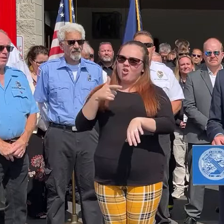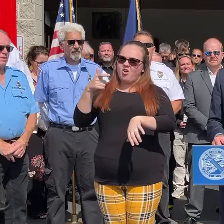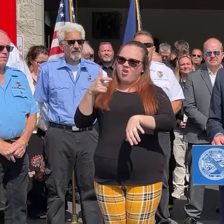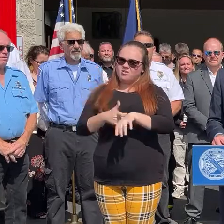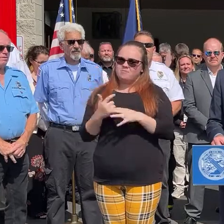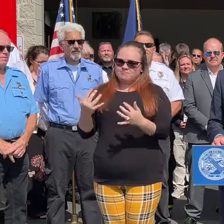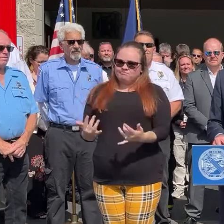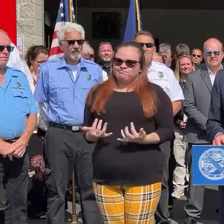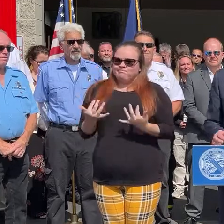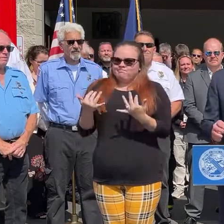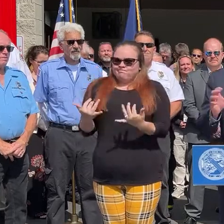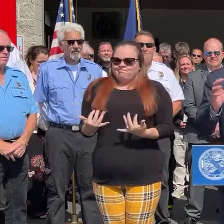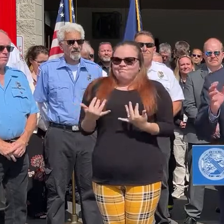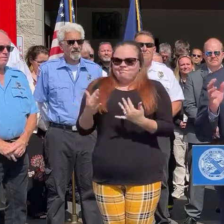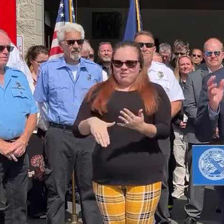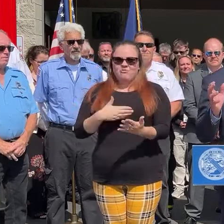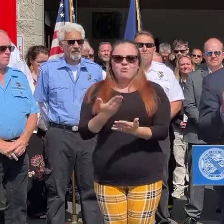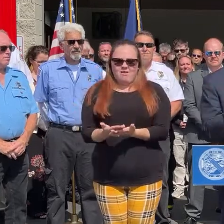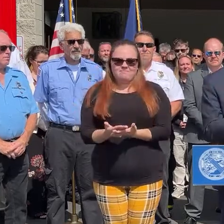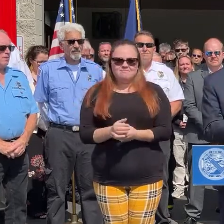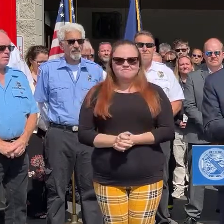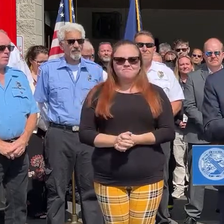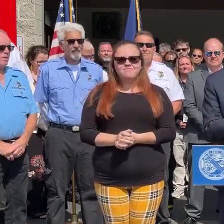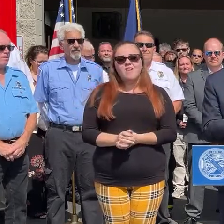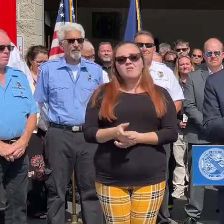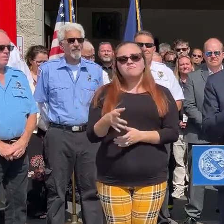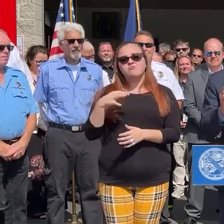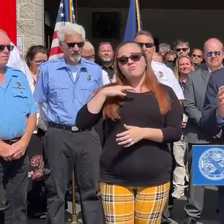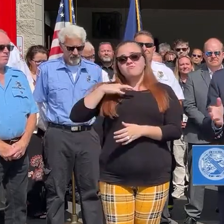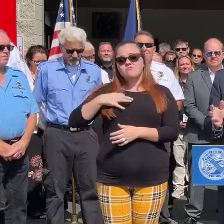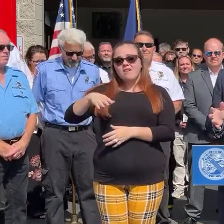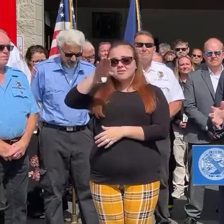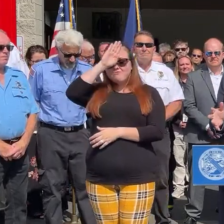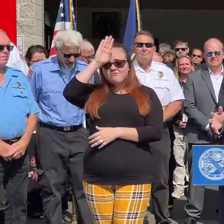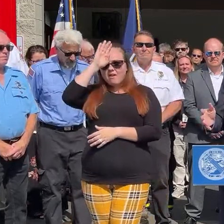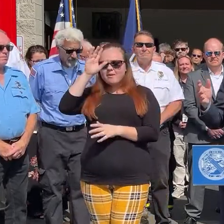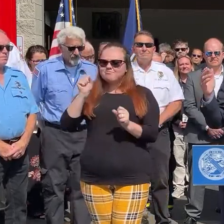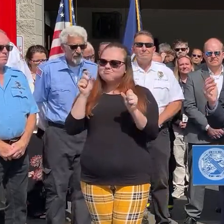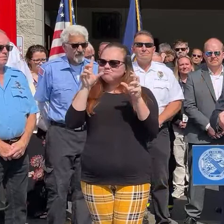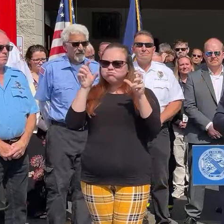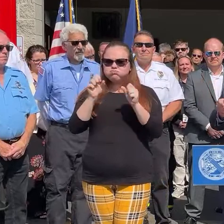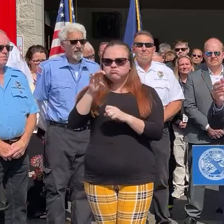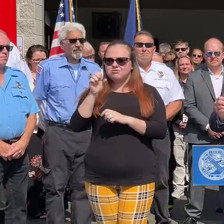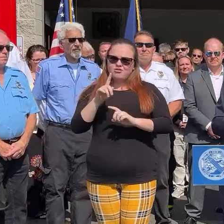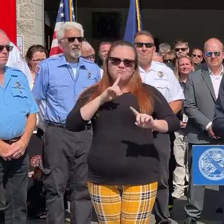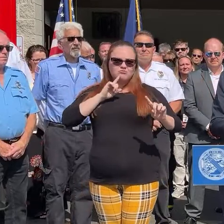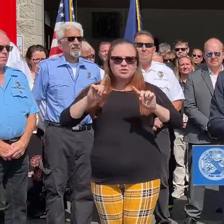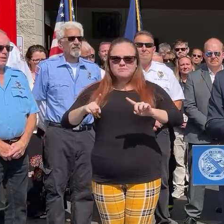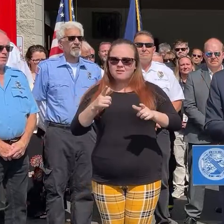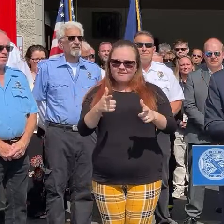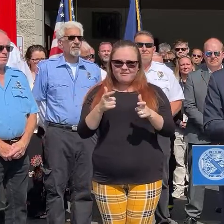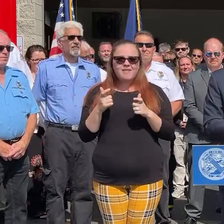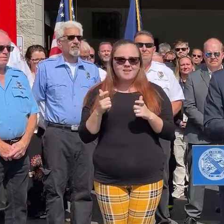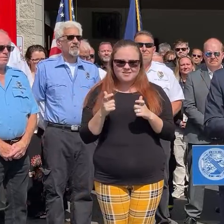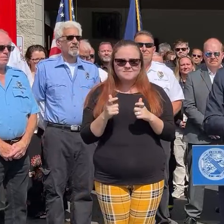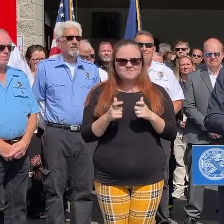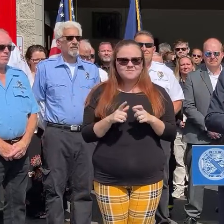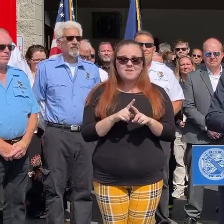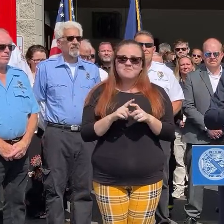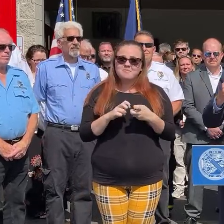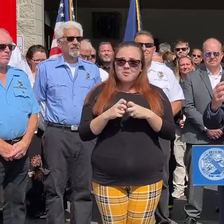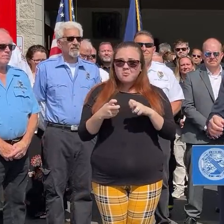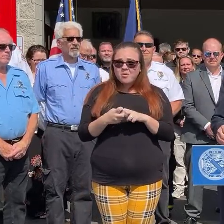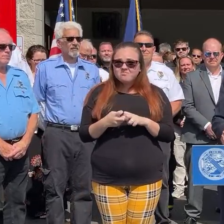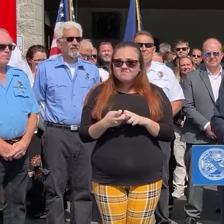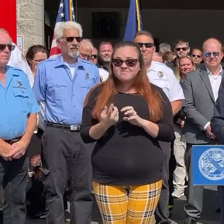time before an ambulance shows. Now, the volunteer fire service does an incredible job of responding to these initial calls. The problem